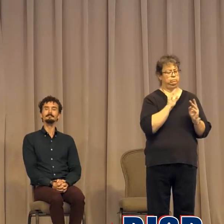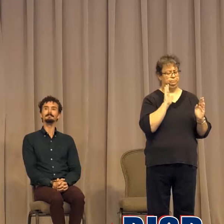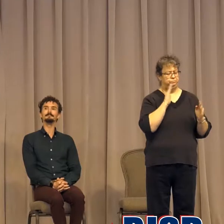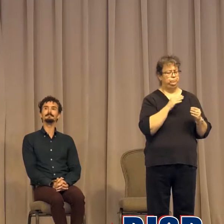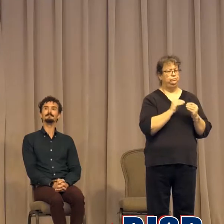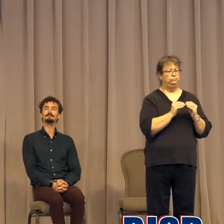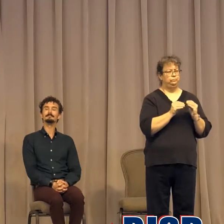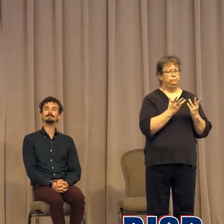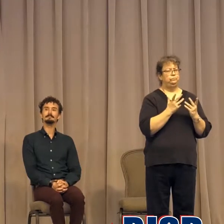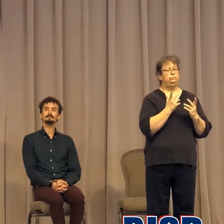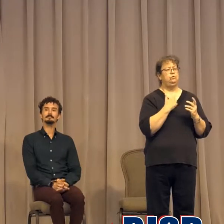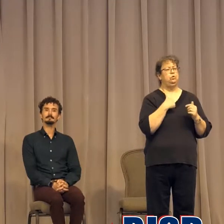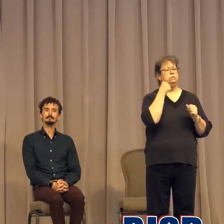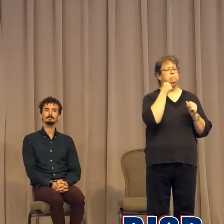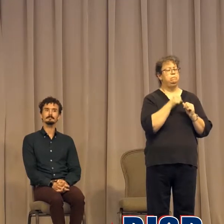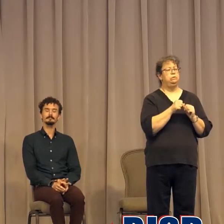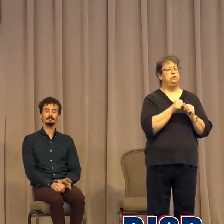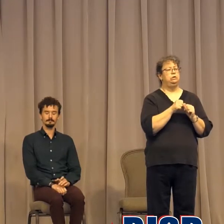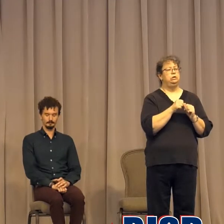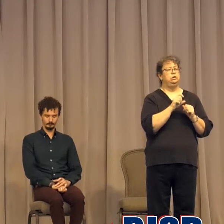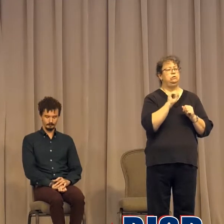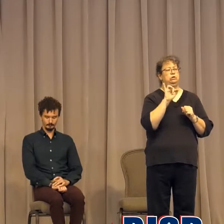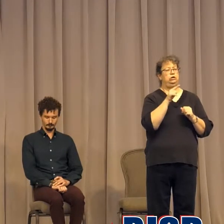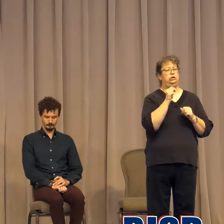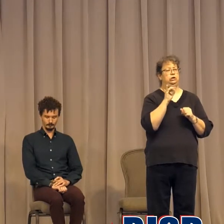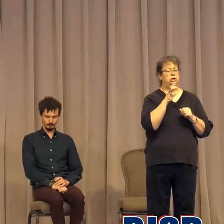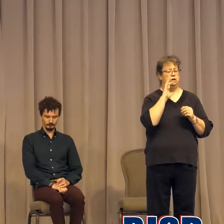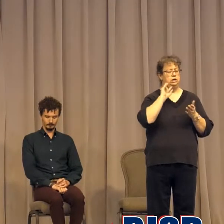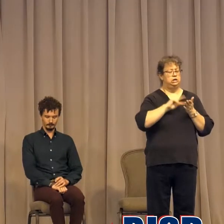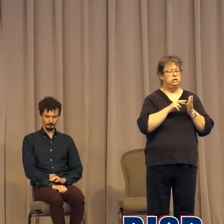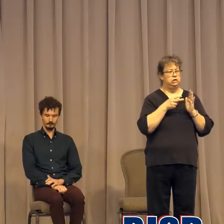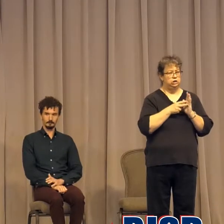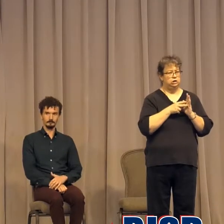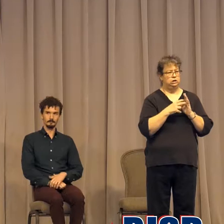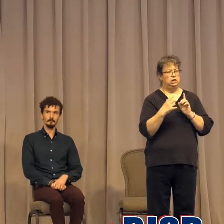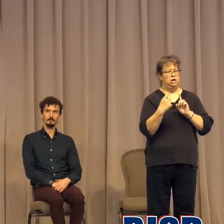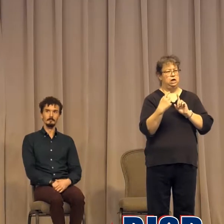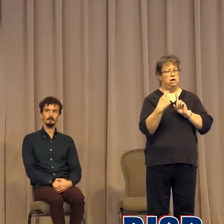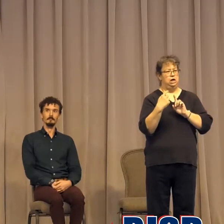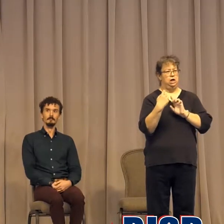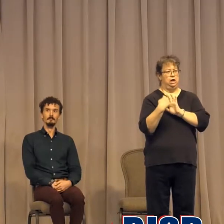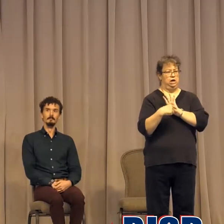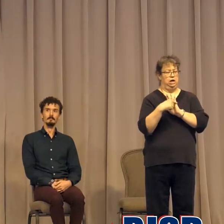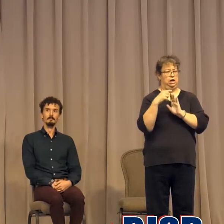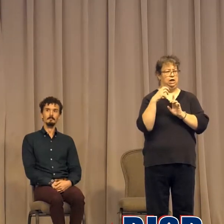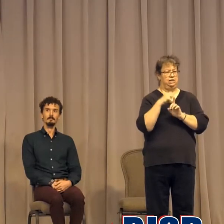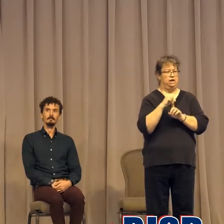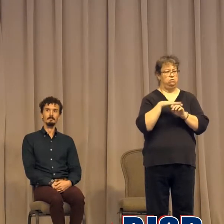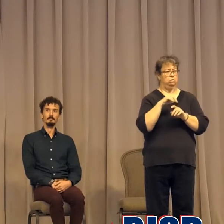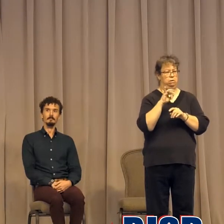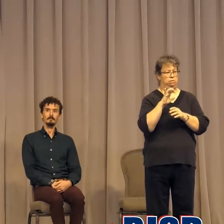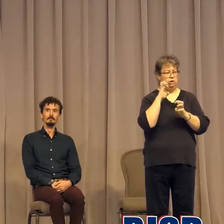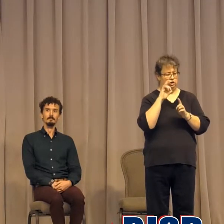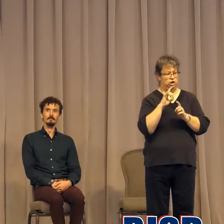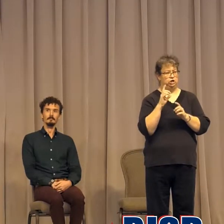We all remember the strategic and intentional attacks on public education